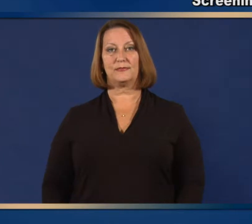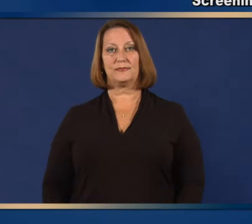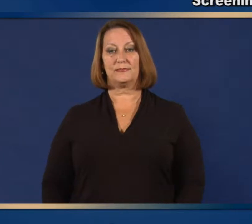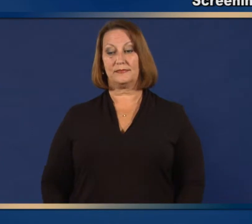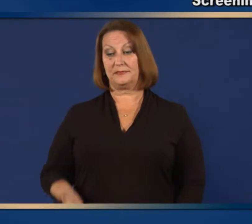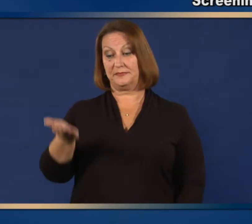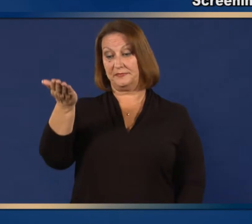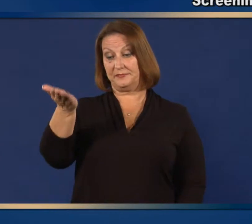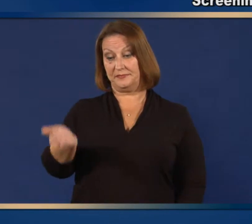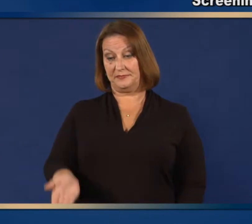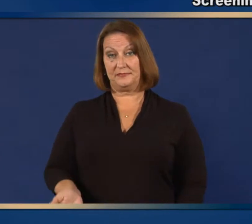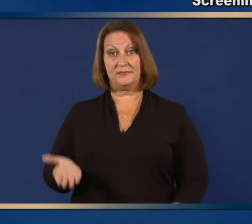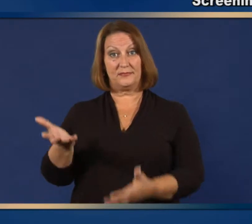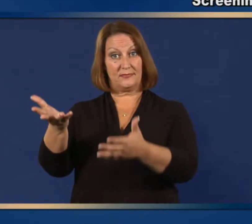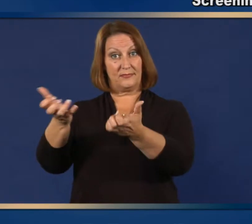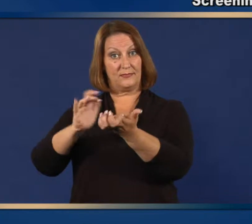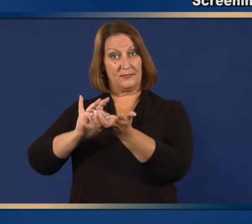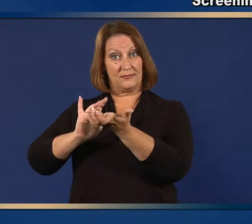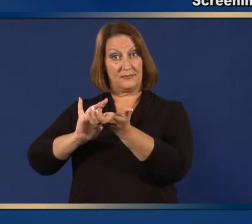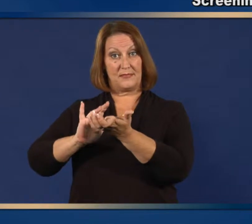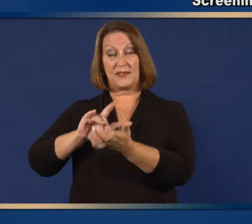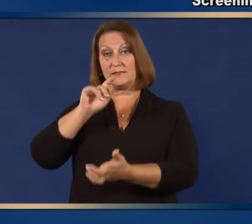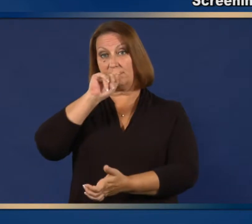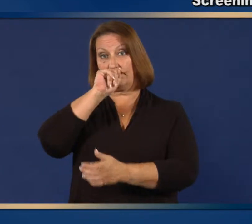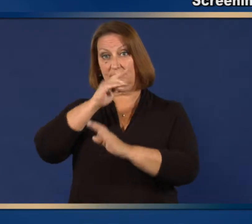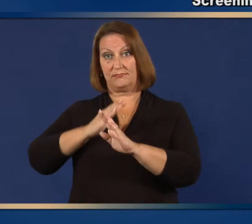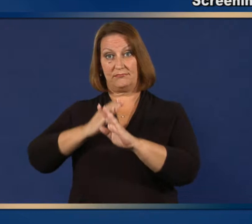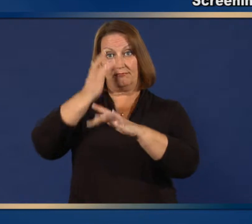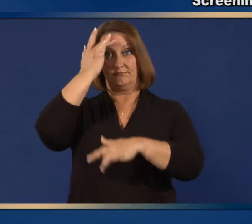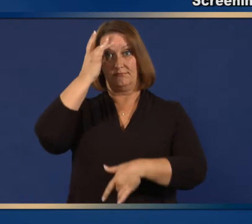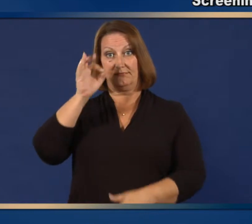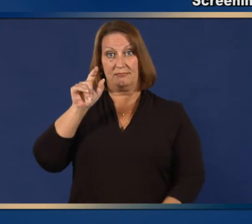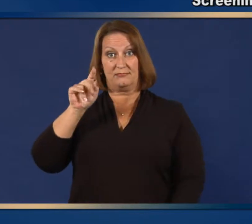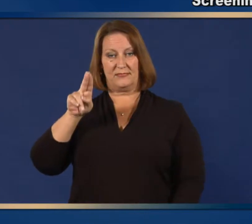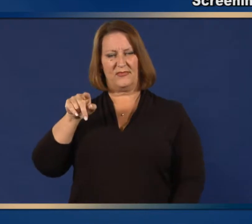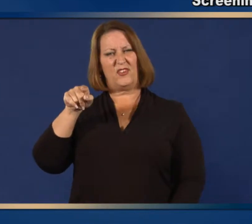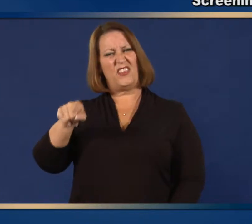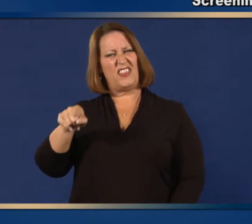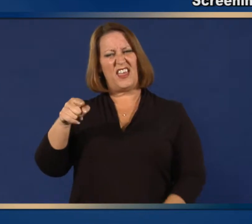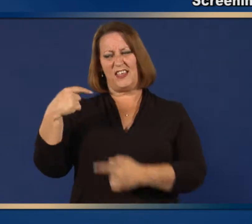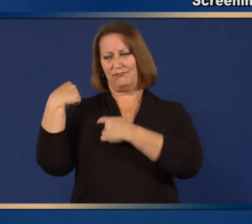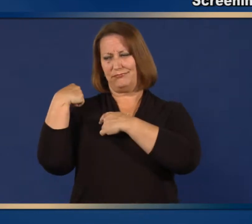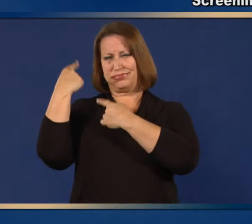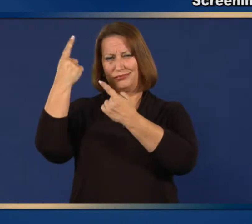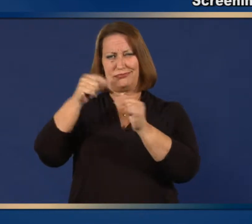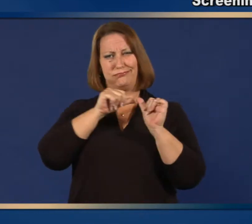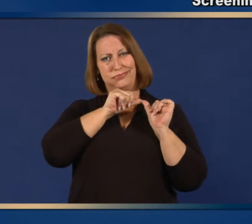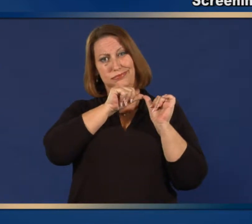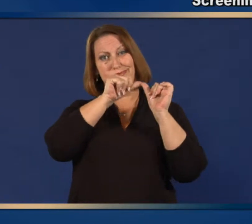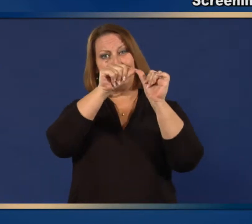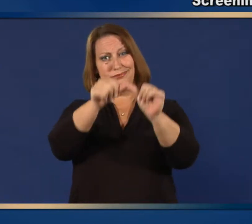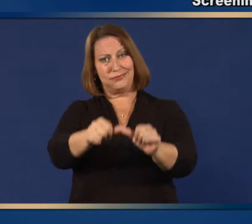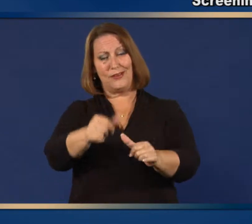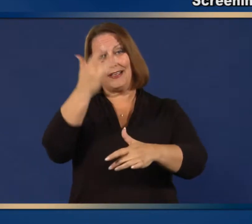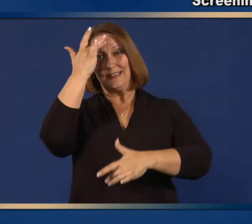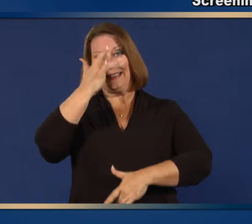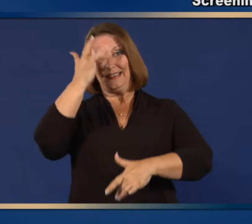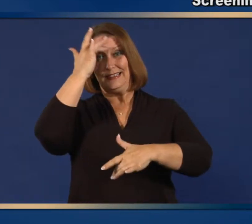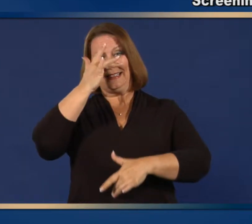Does the person to be vaccinated have a long-term health problem with heart disease,